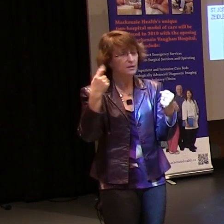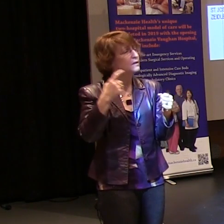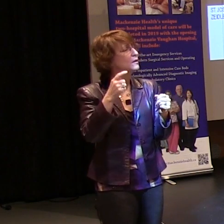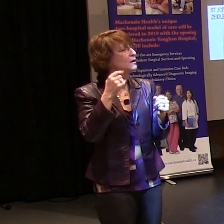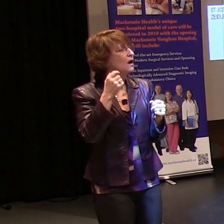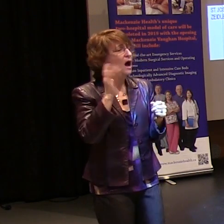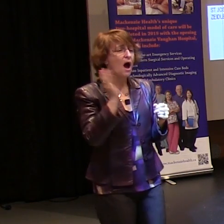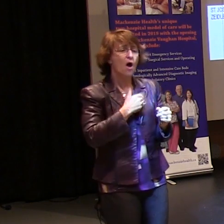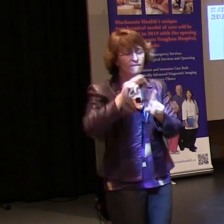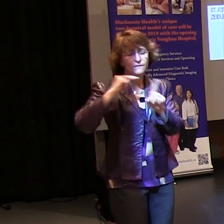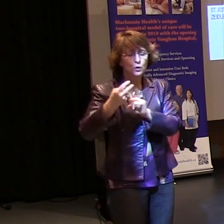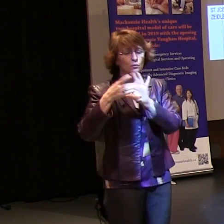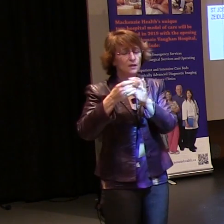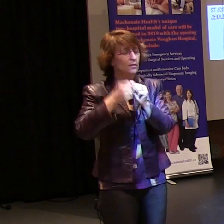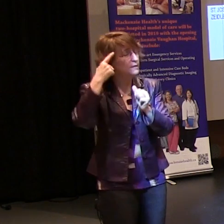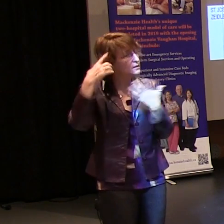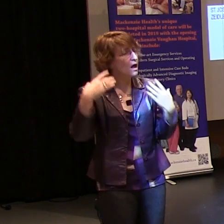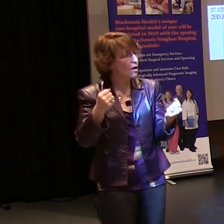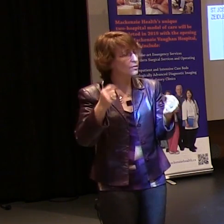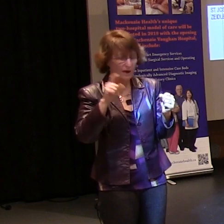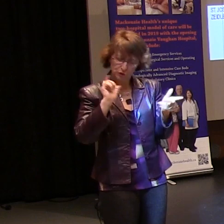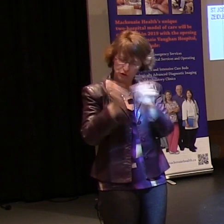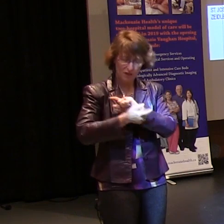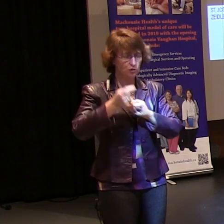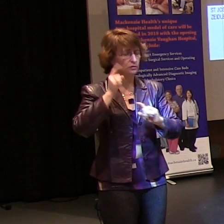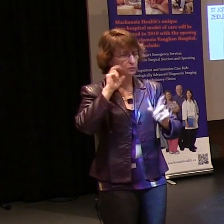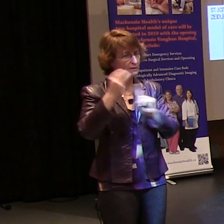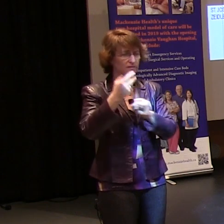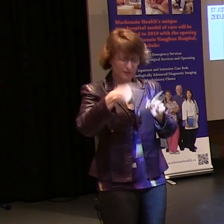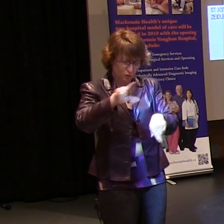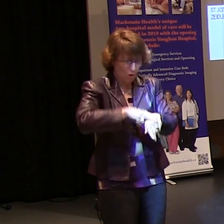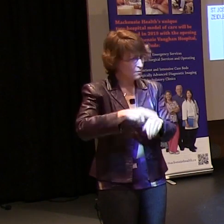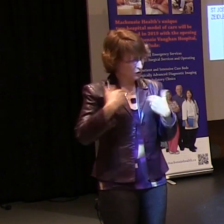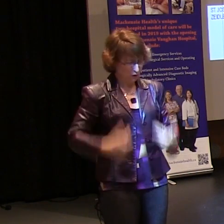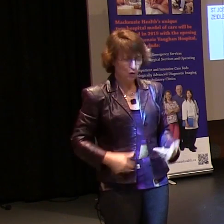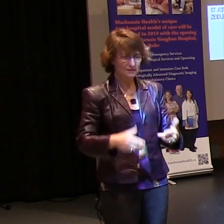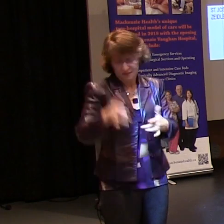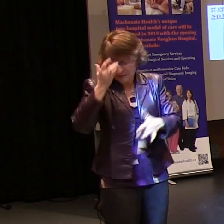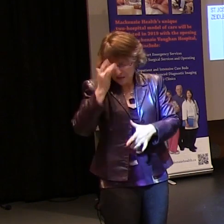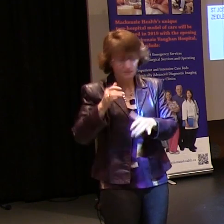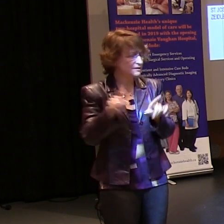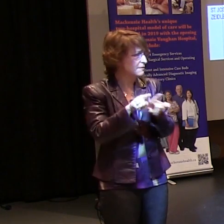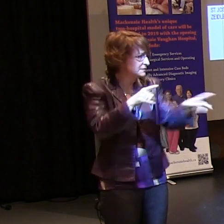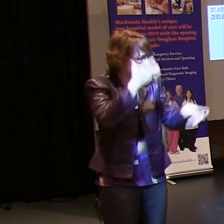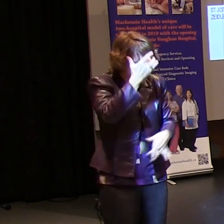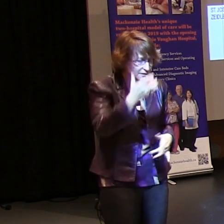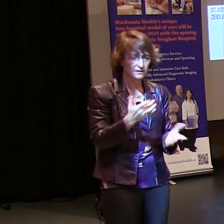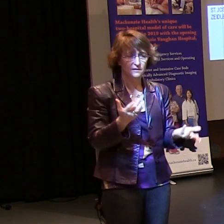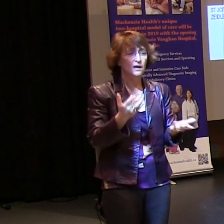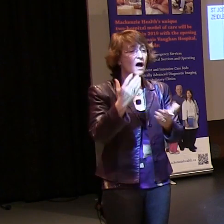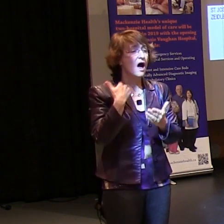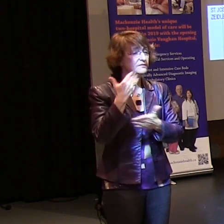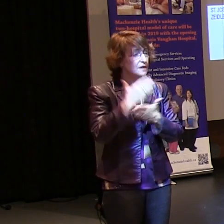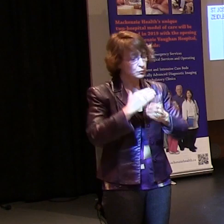the view to mental health. It's totally normal people like us, human beings. They sick like other people sick. We have some